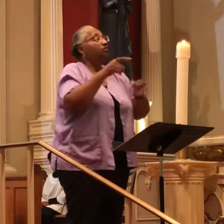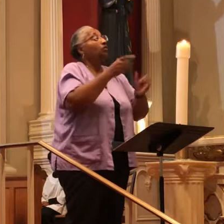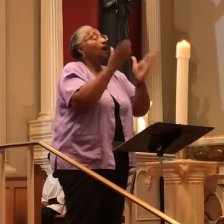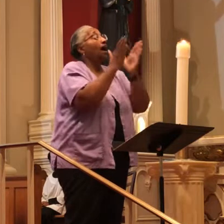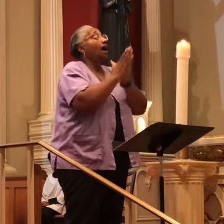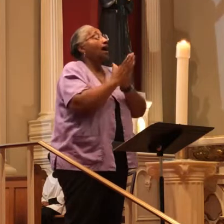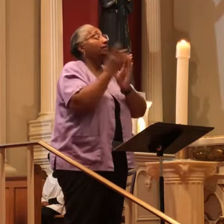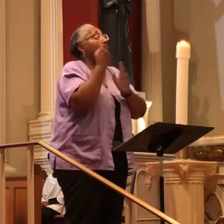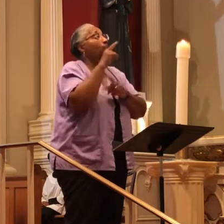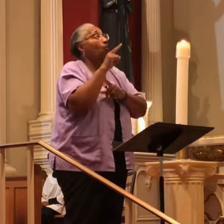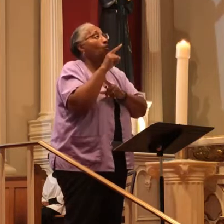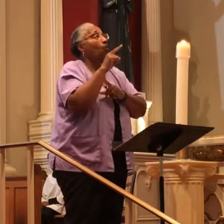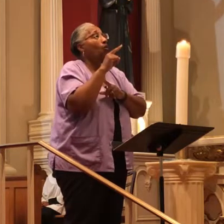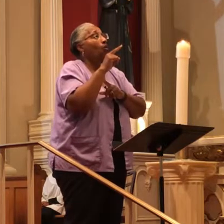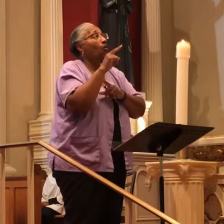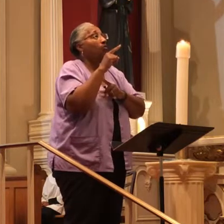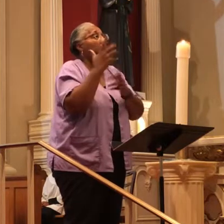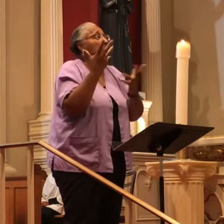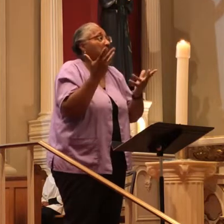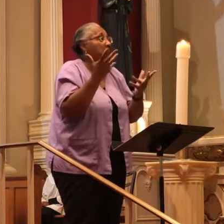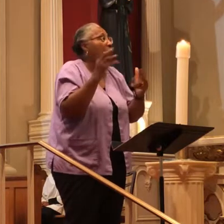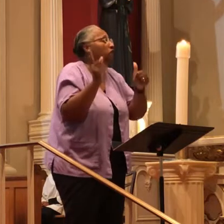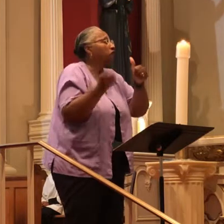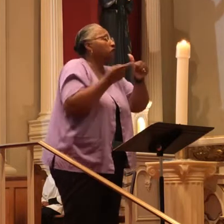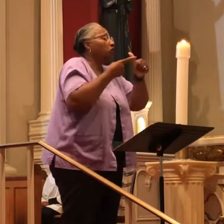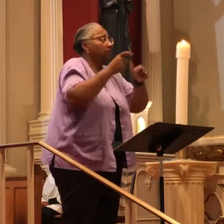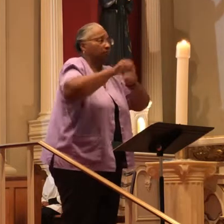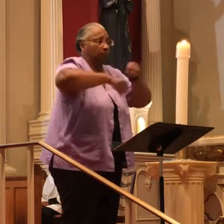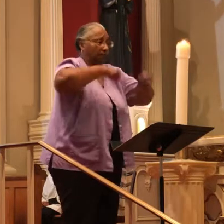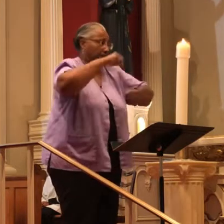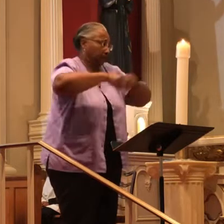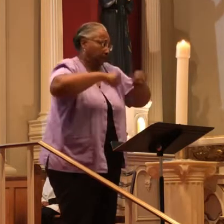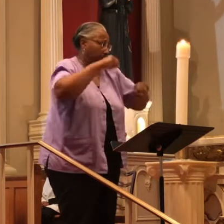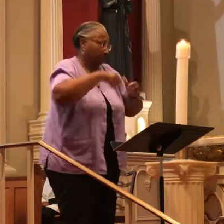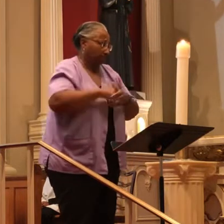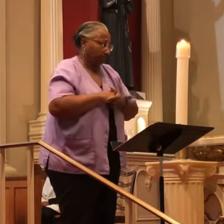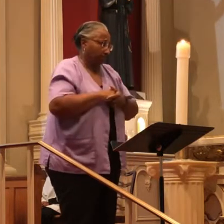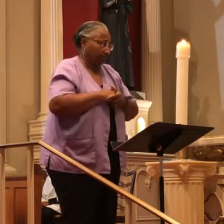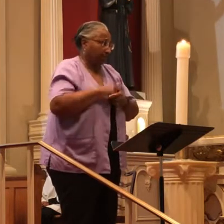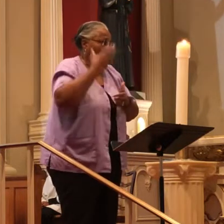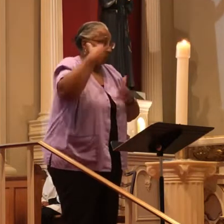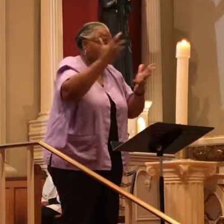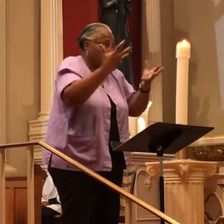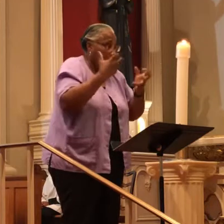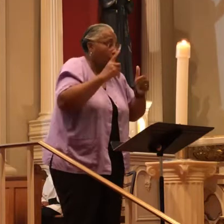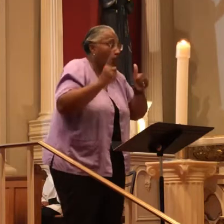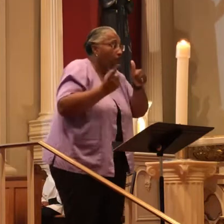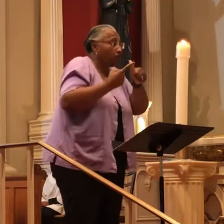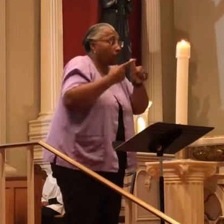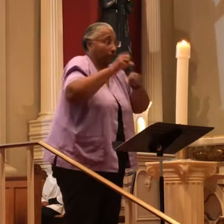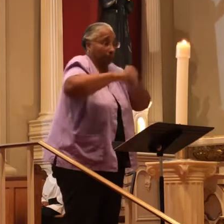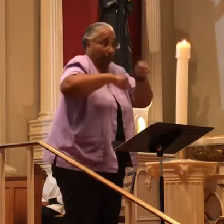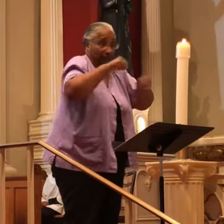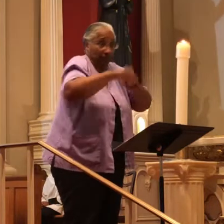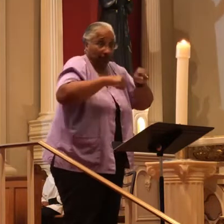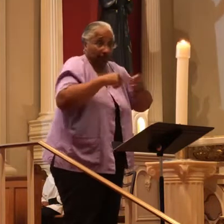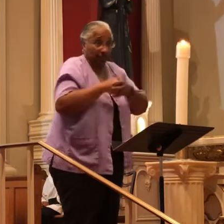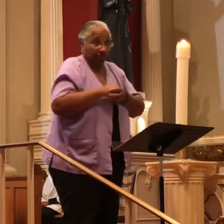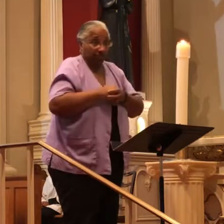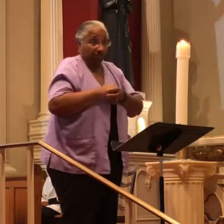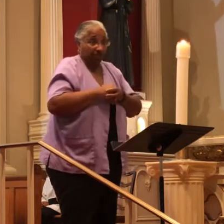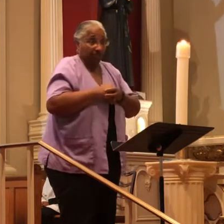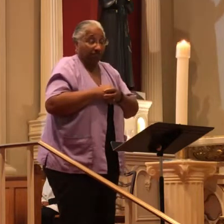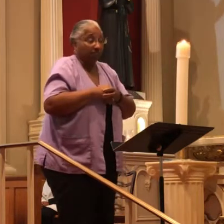for your first bicycle, to have your first bicycle. And that happened